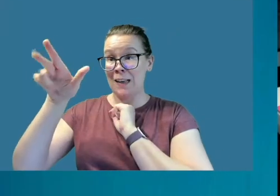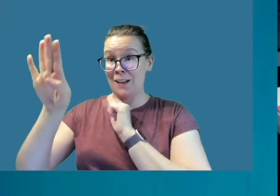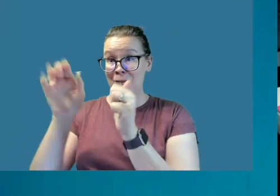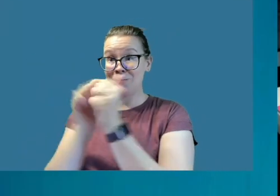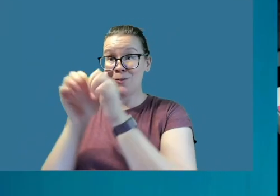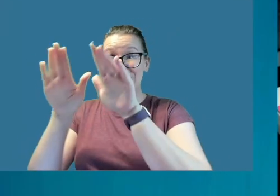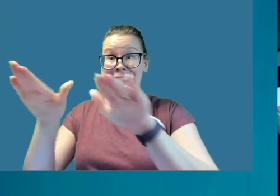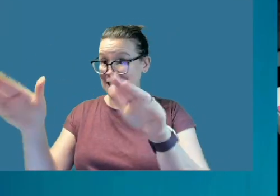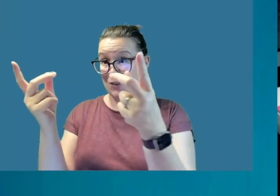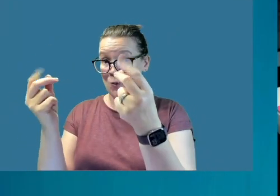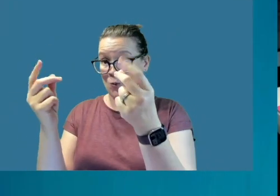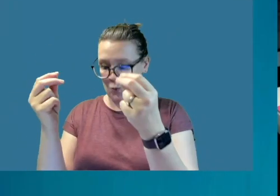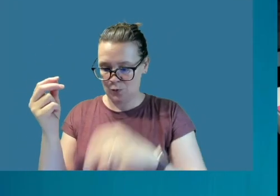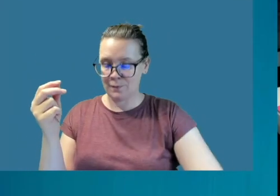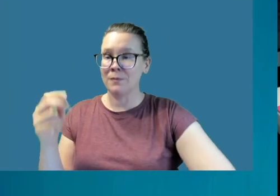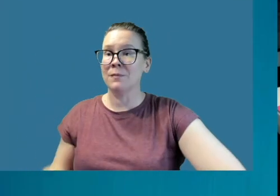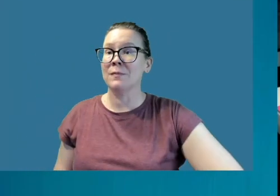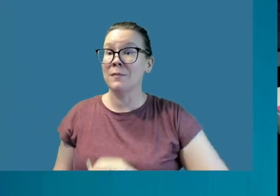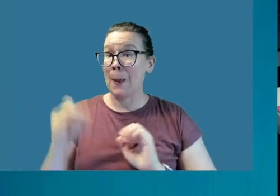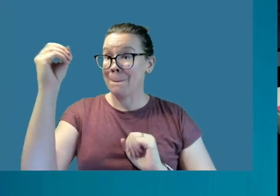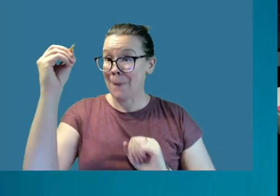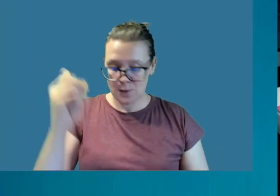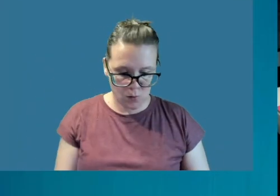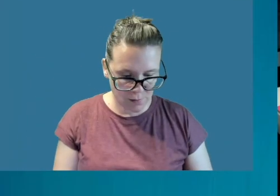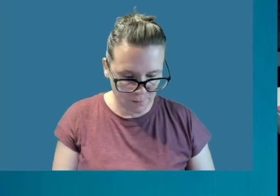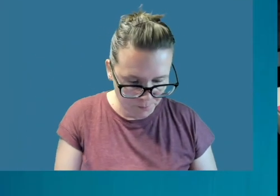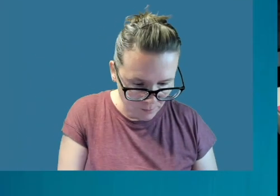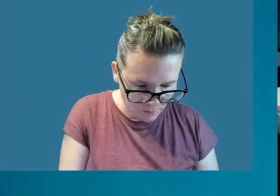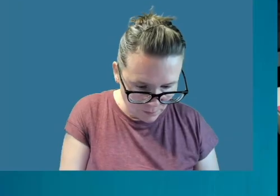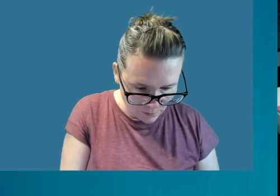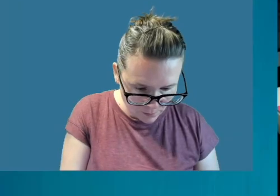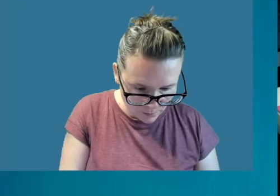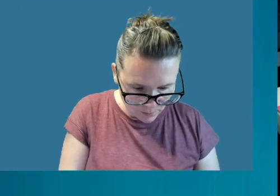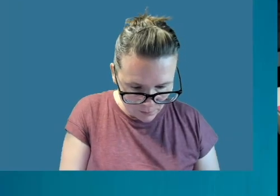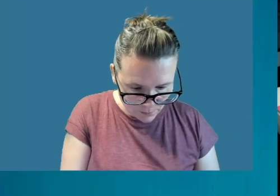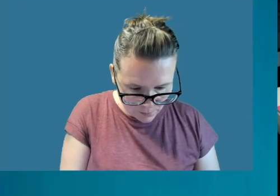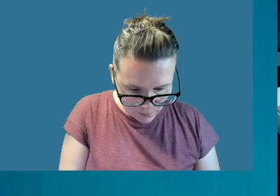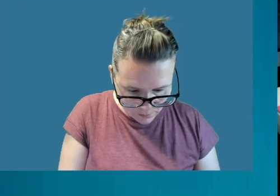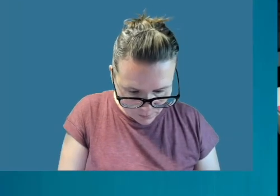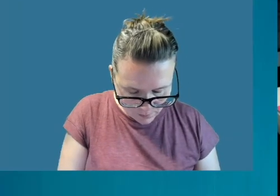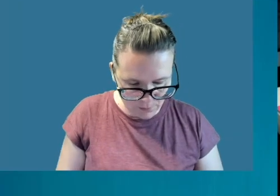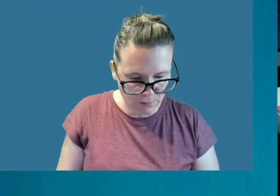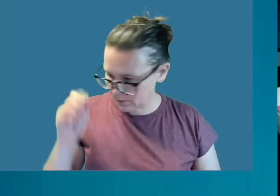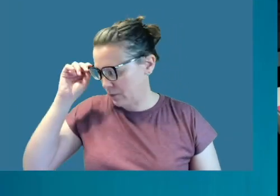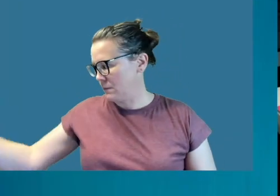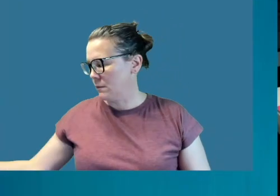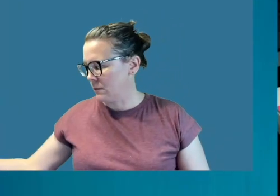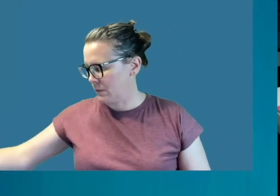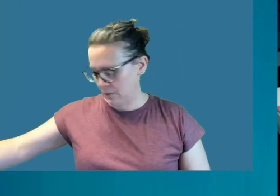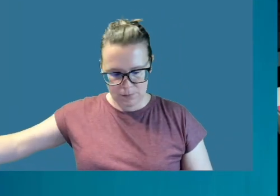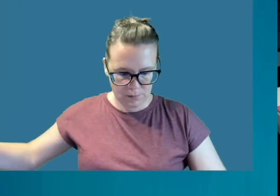side of that ruler. But in our sewing club, what we're going to do is we're going to mark that edge with a